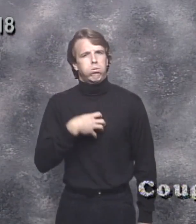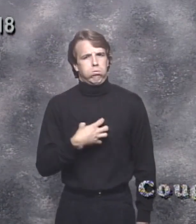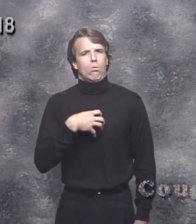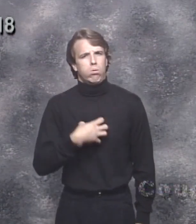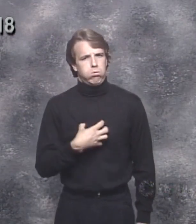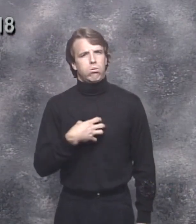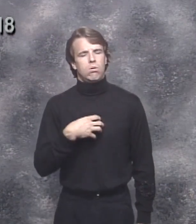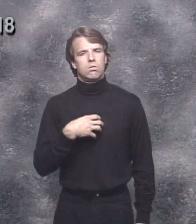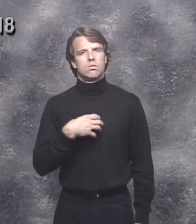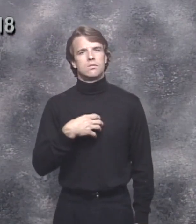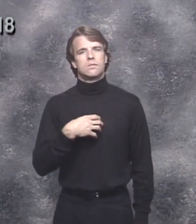Cough.